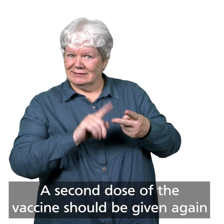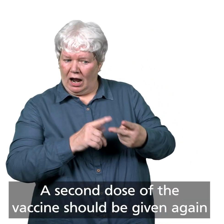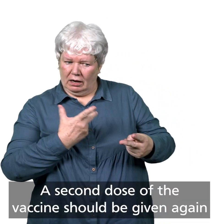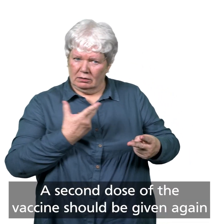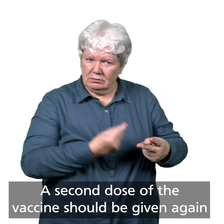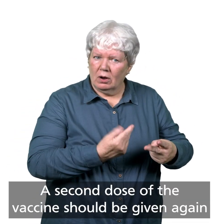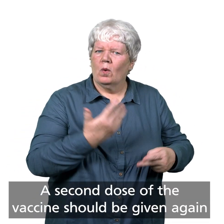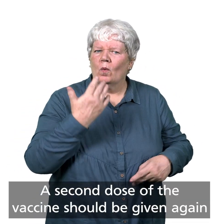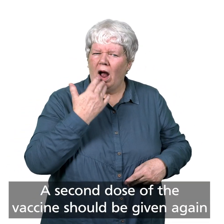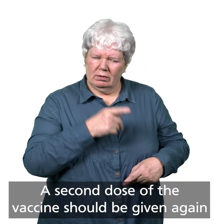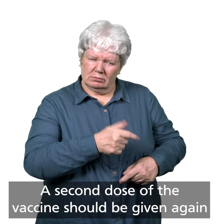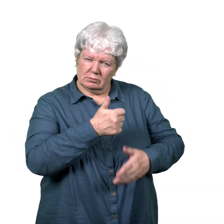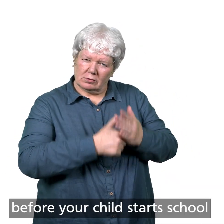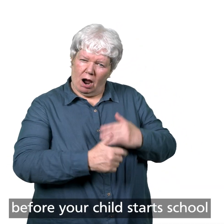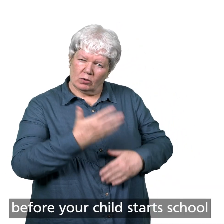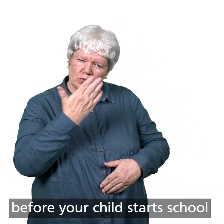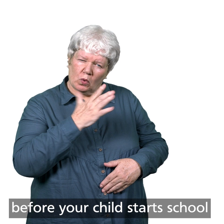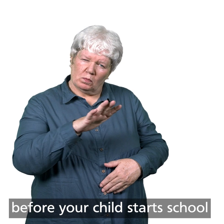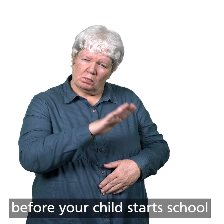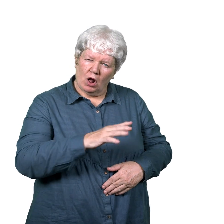A second dose of the vaccine should be given again